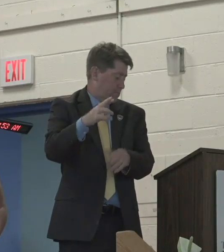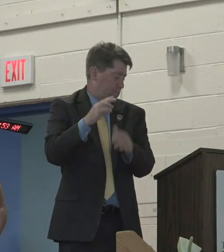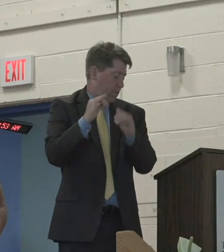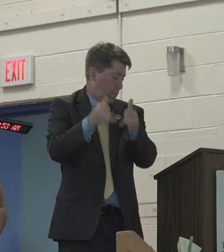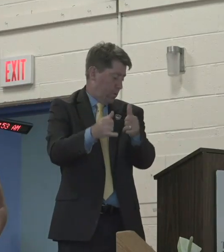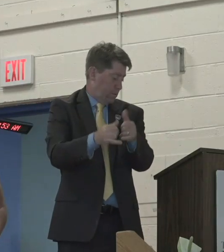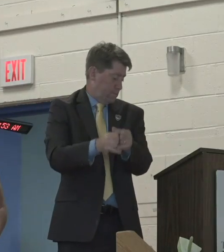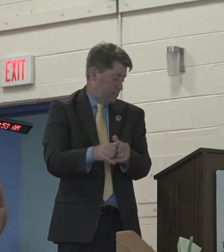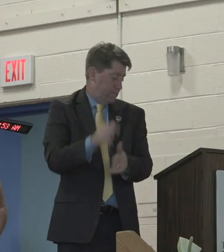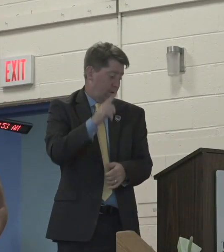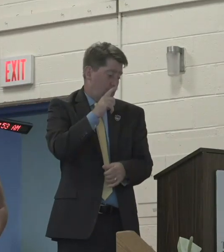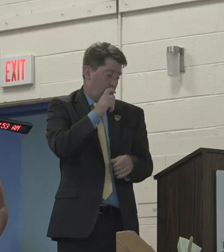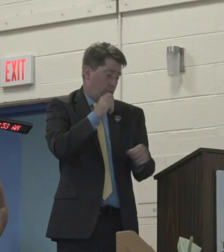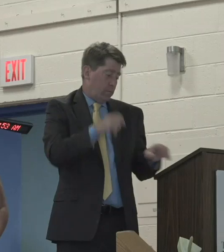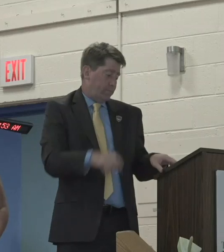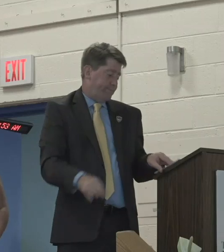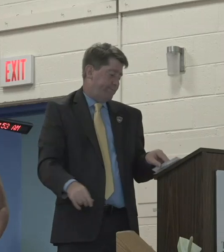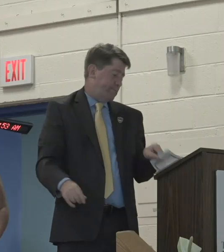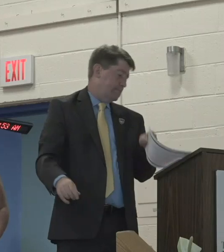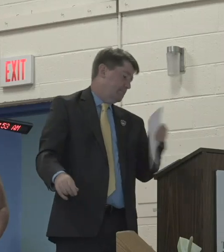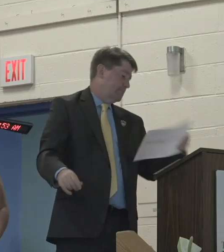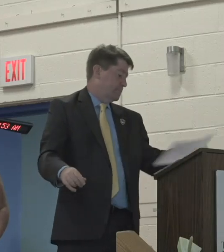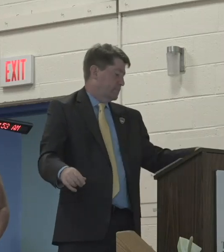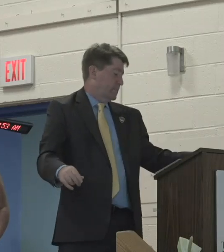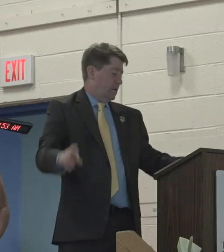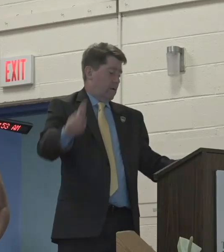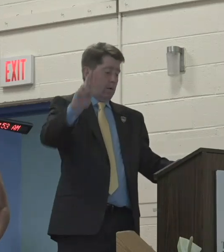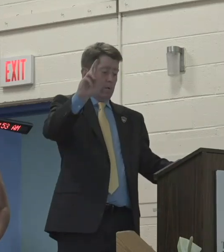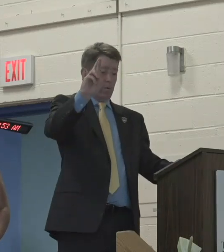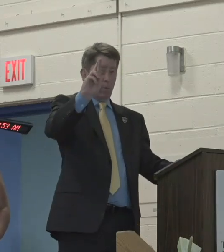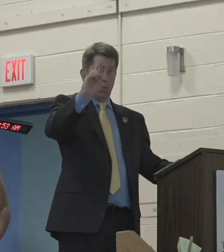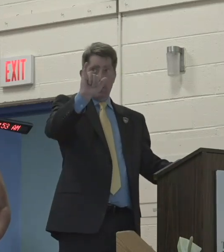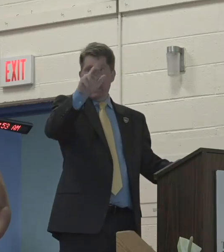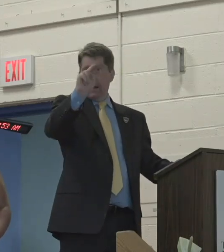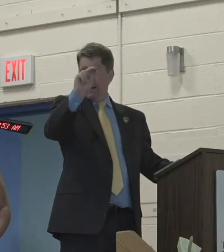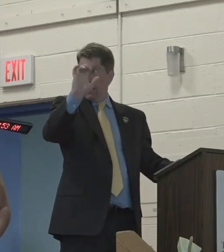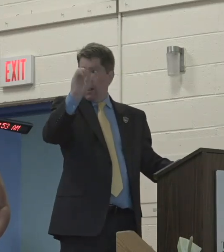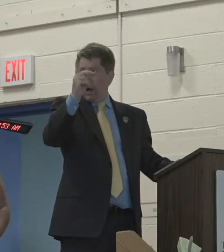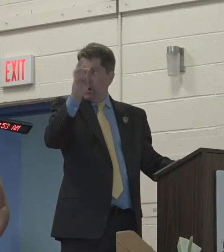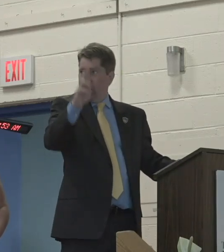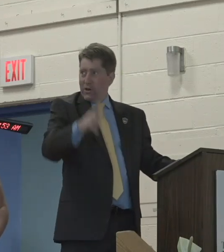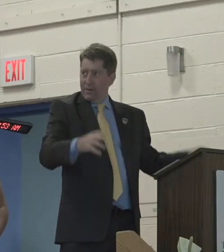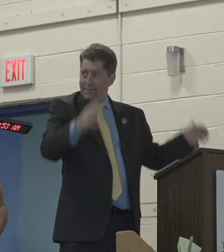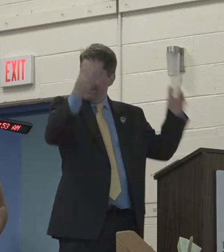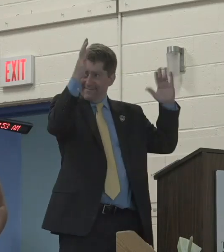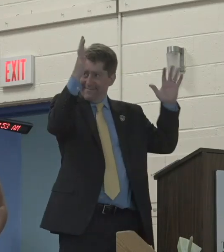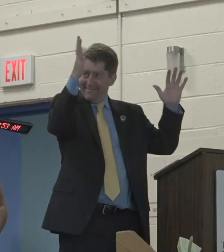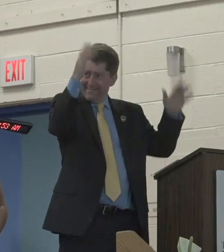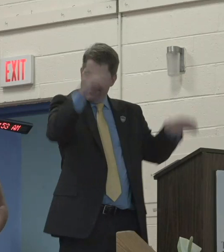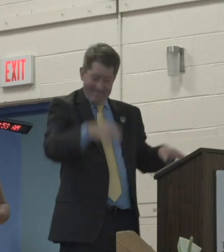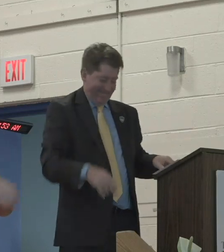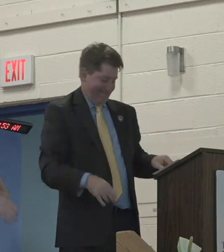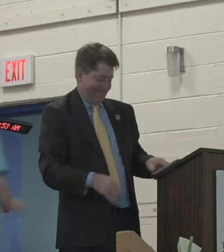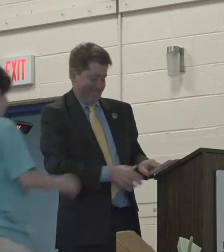receiving the George Washington Award. And the recipient is Mr. Ryan Locker.